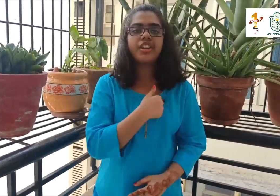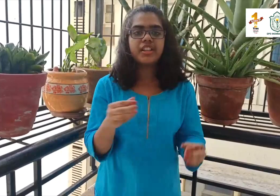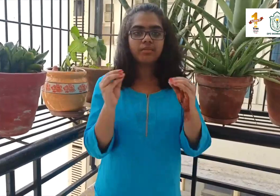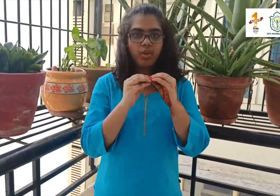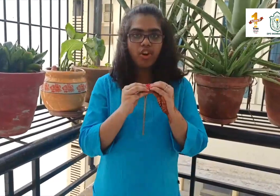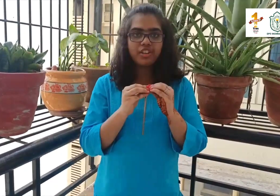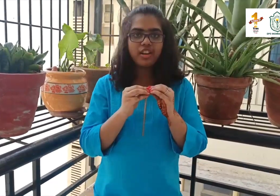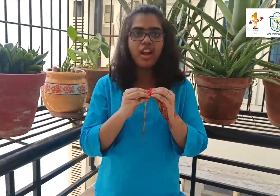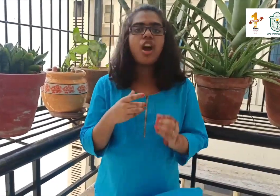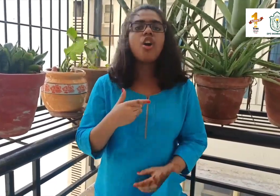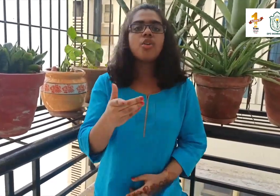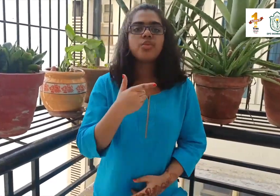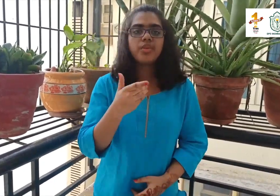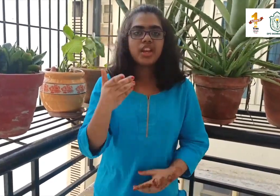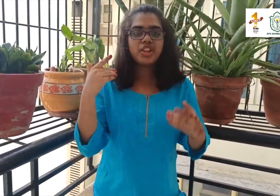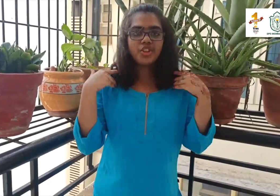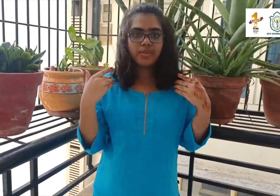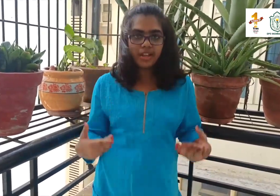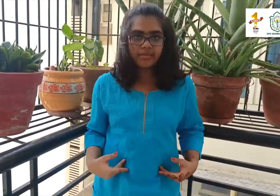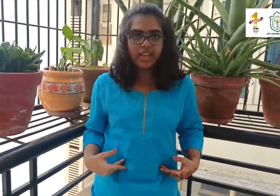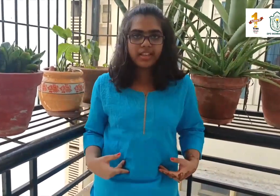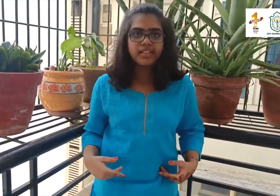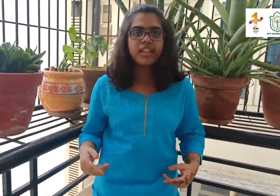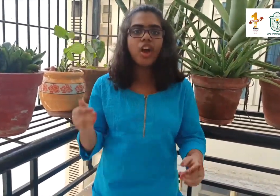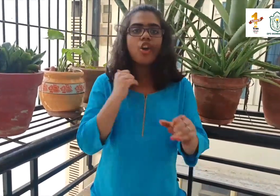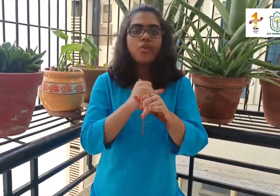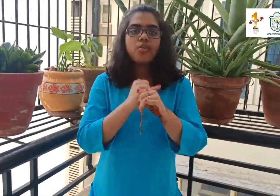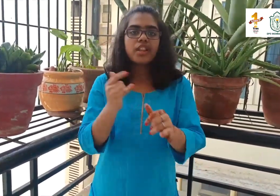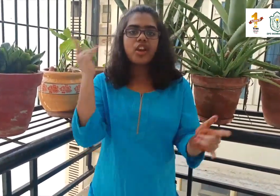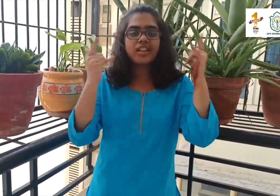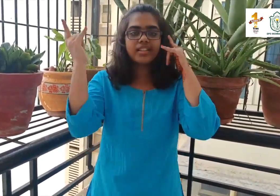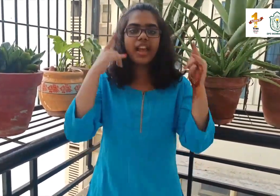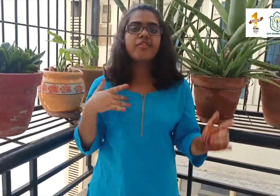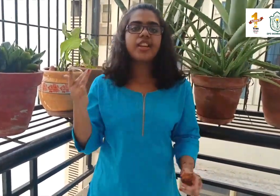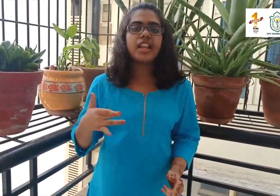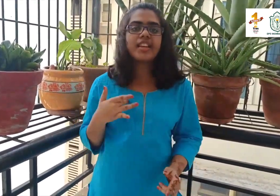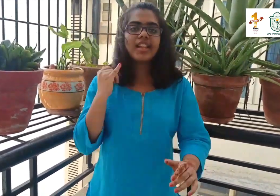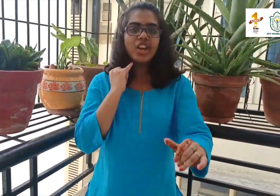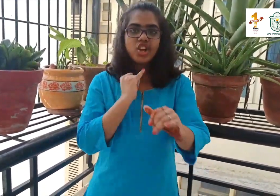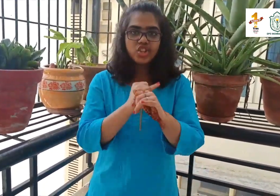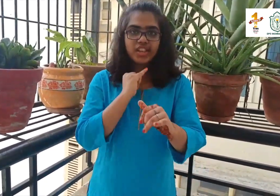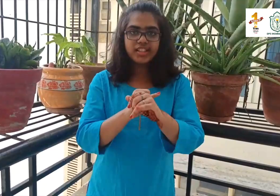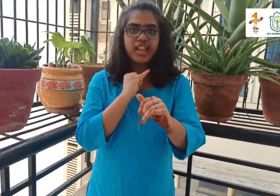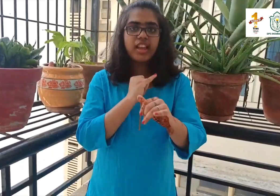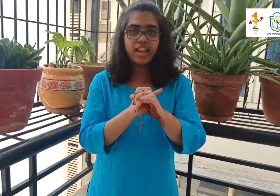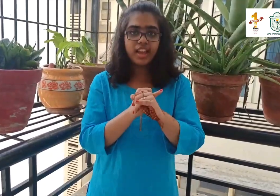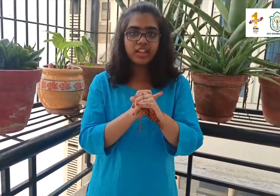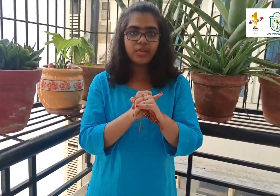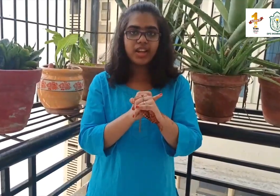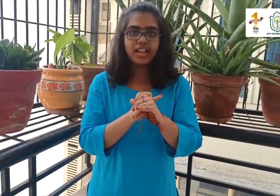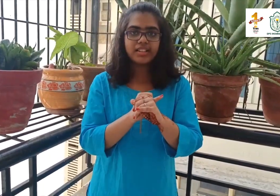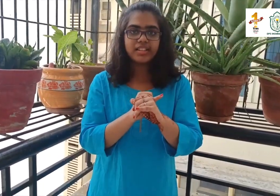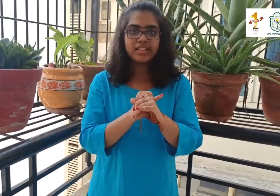hurt us more we are human beings with thoughts thoughts and feelings just like anyone else thoughts